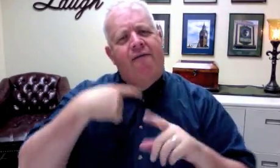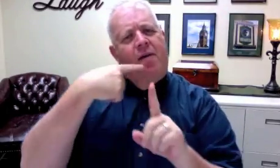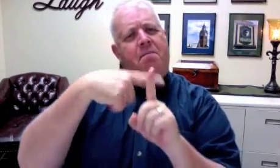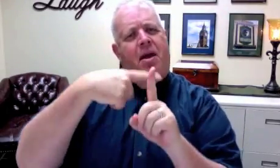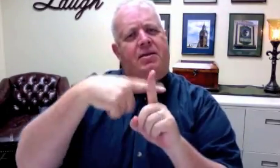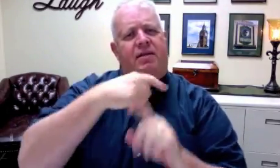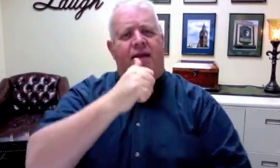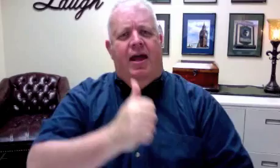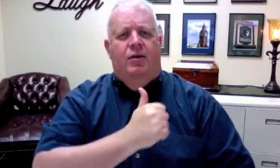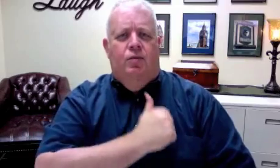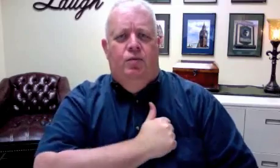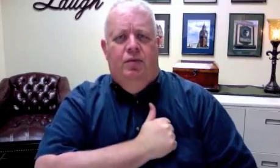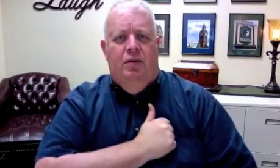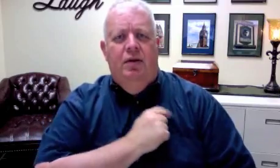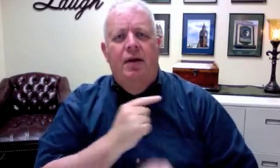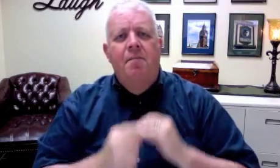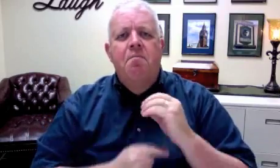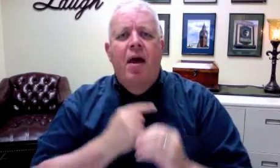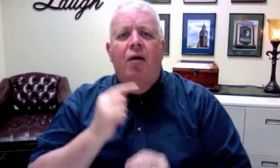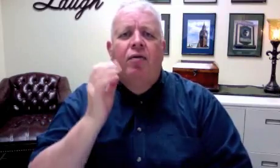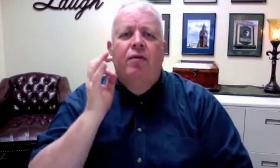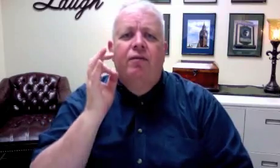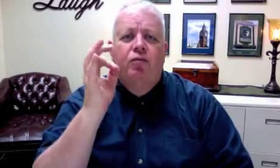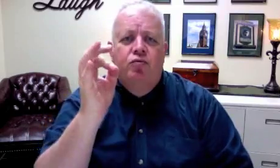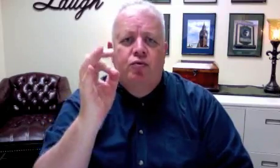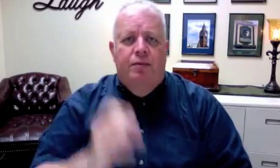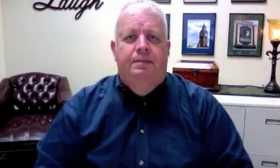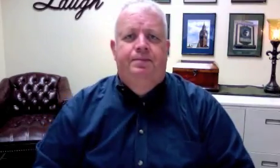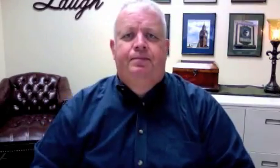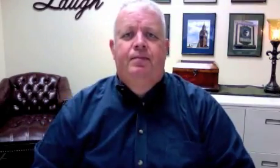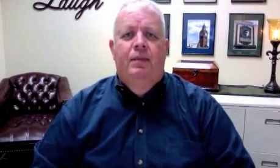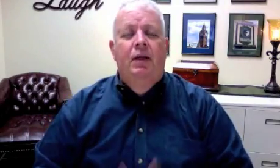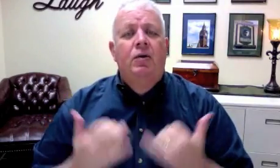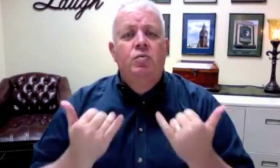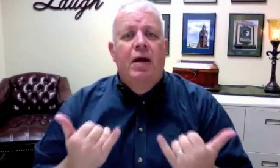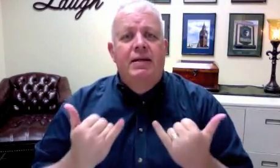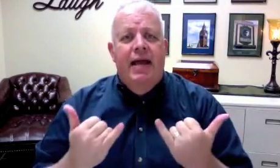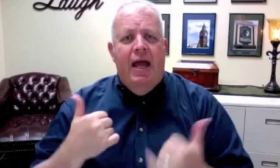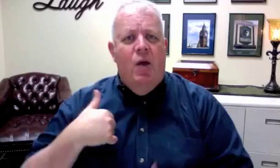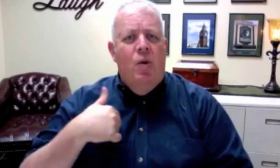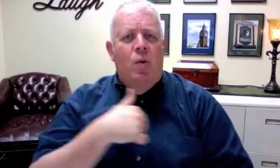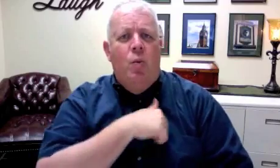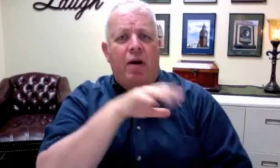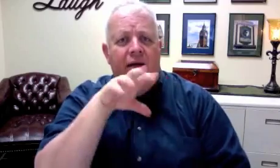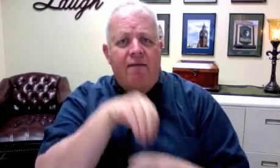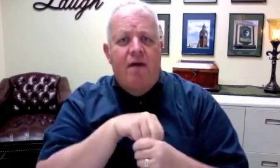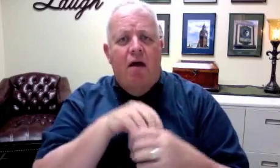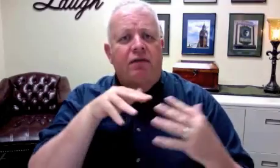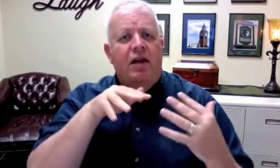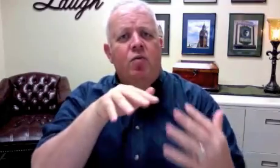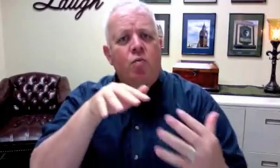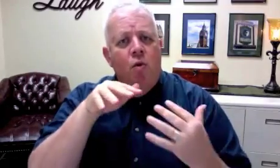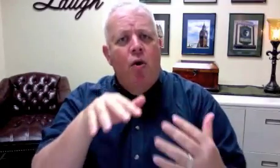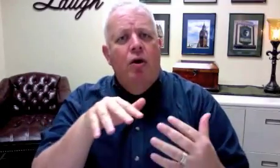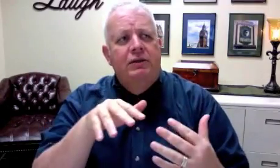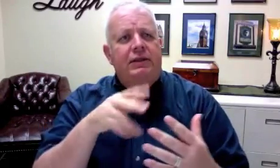attitude about the future. Right now, we are involved in wars in both